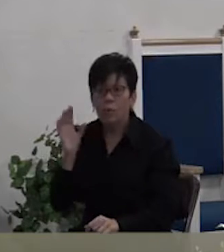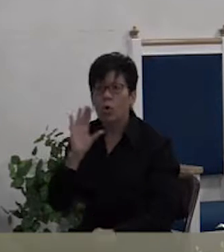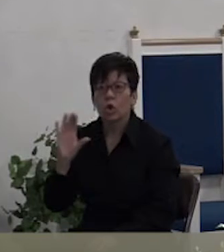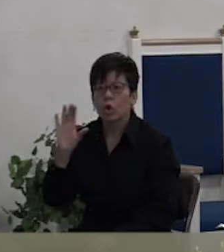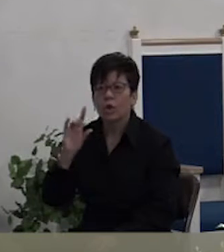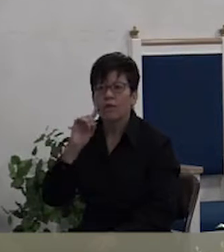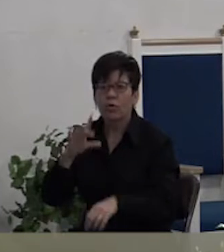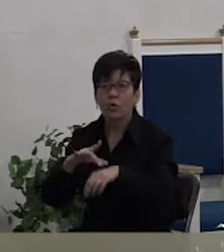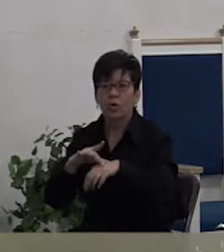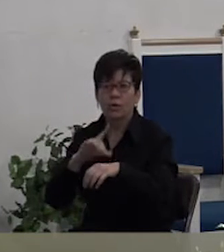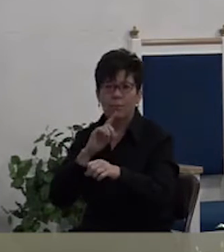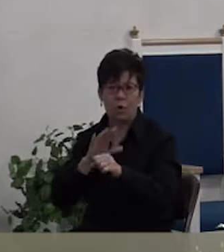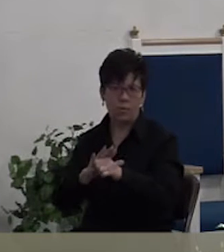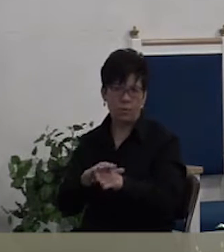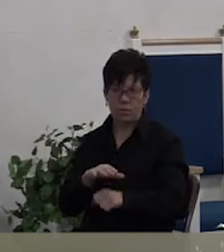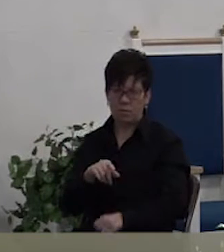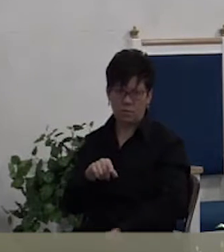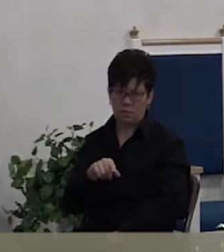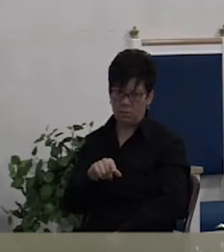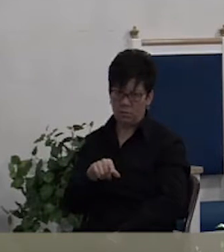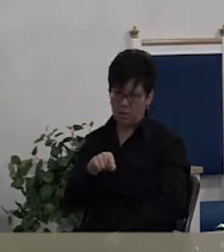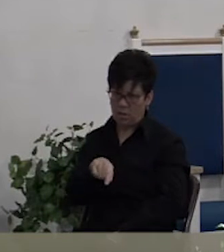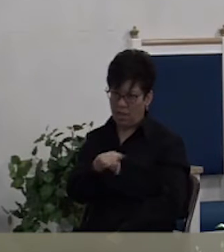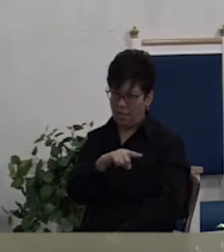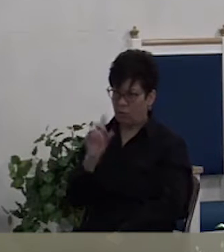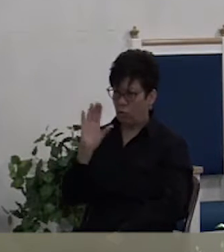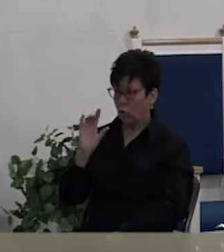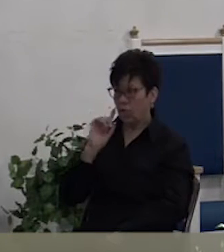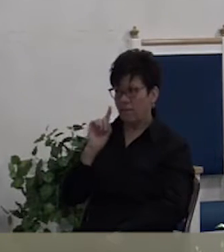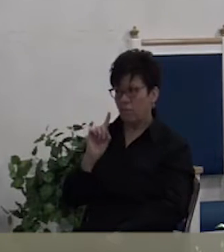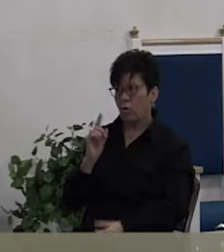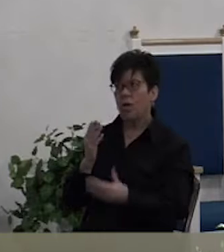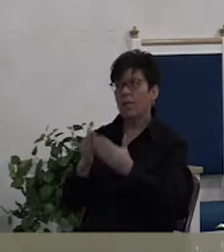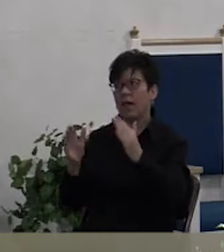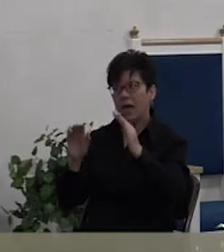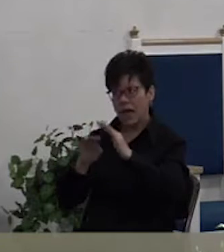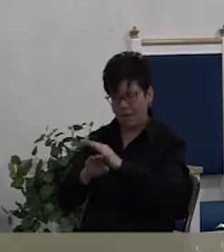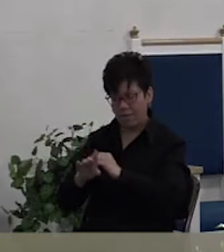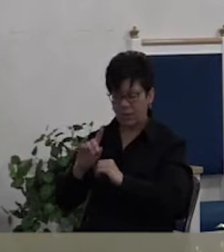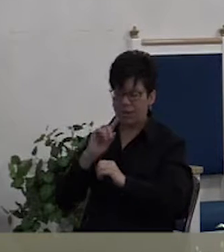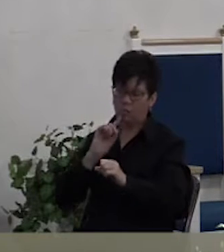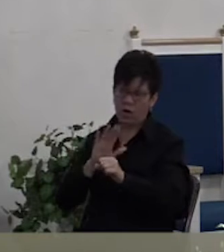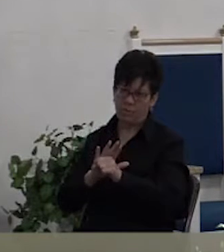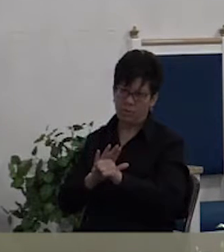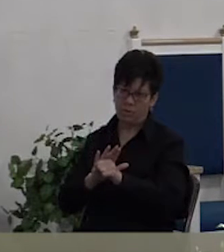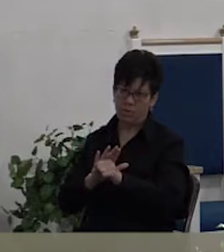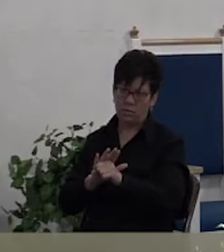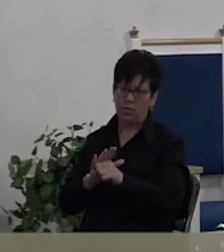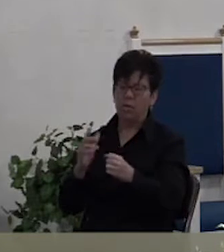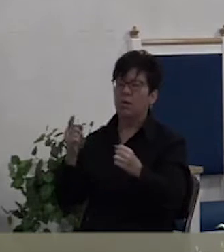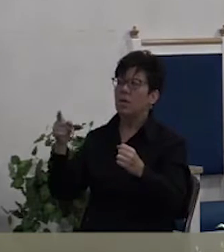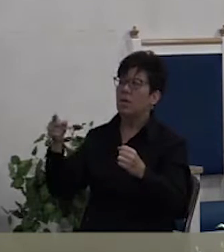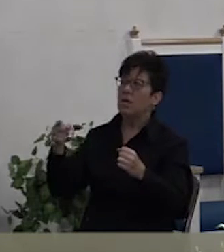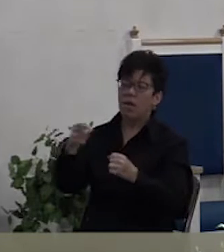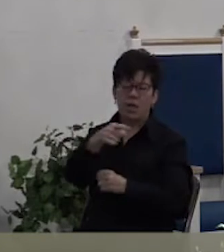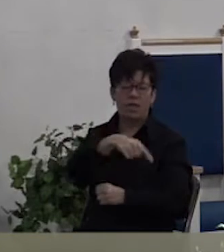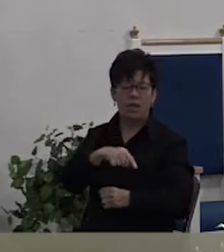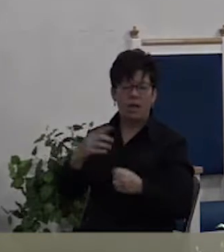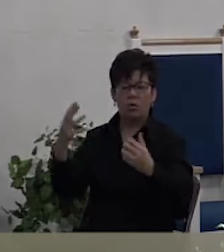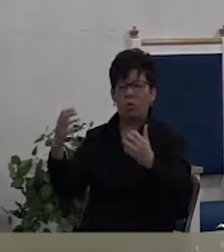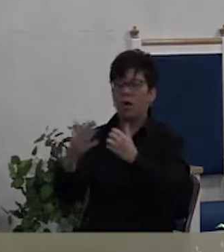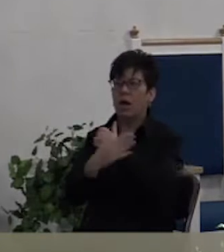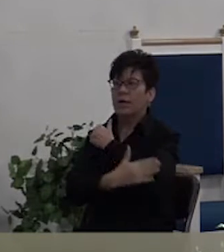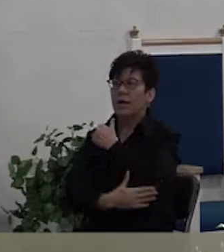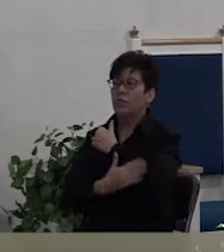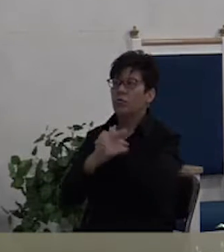for an earthly promise. They were looking for the heavenly. They were looking for a country that was,